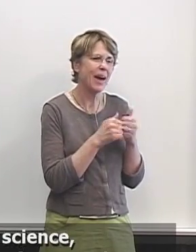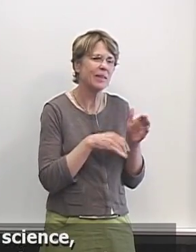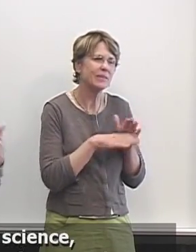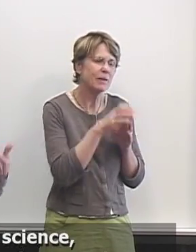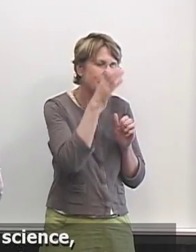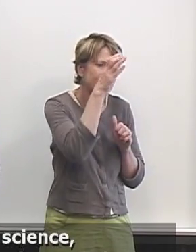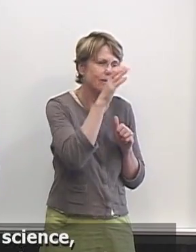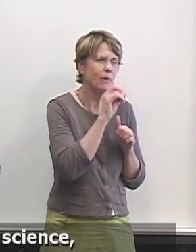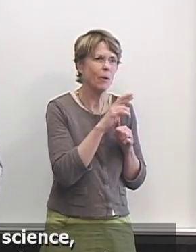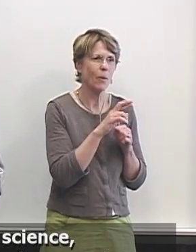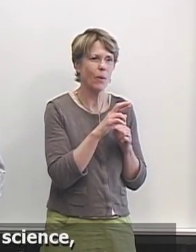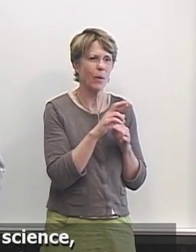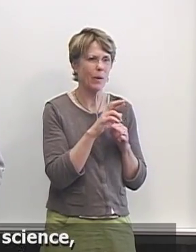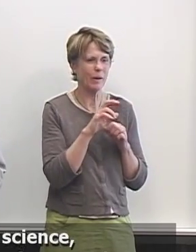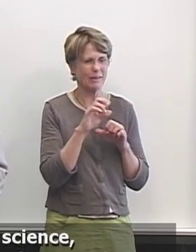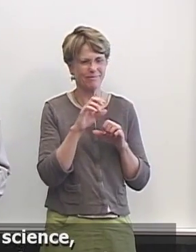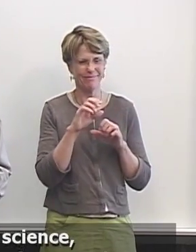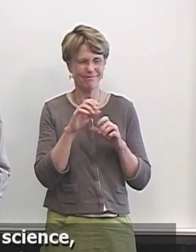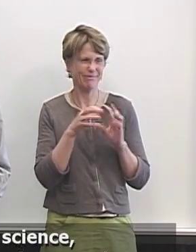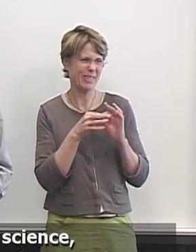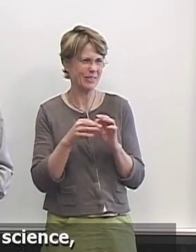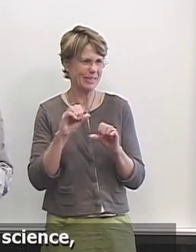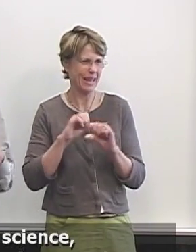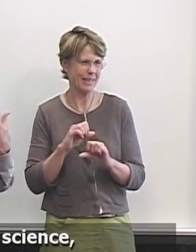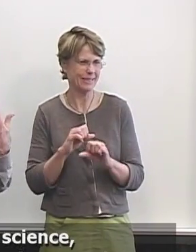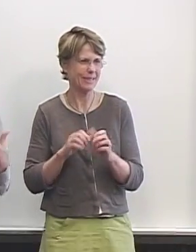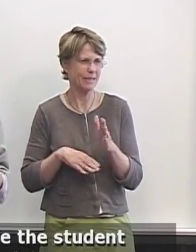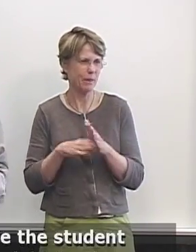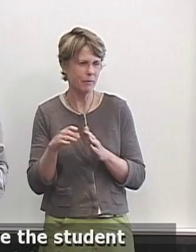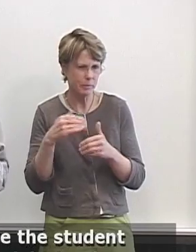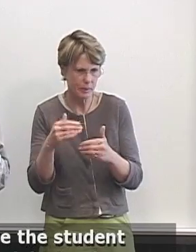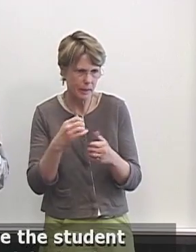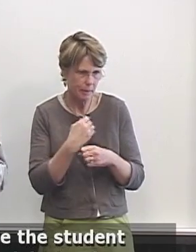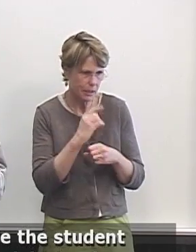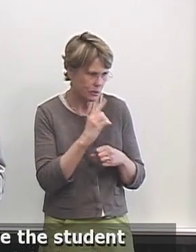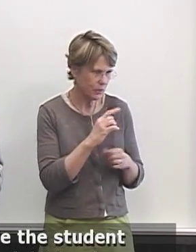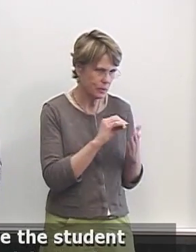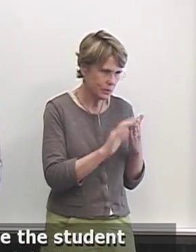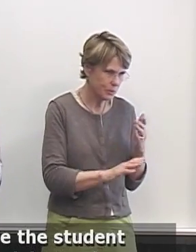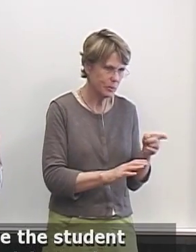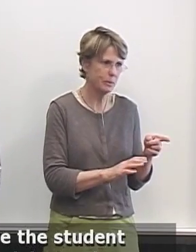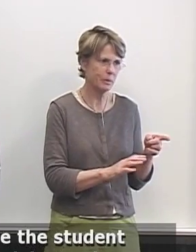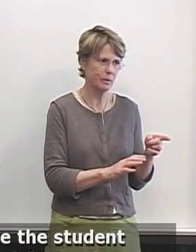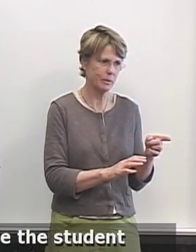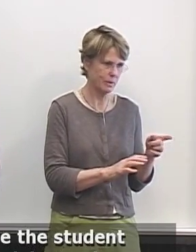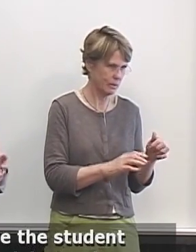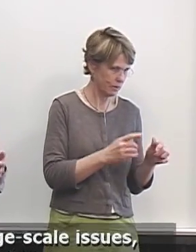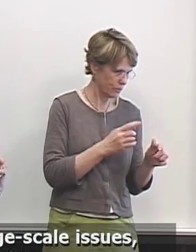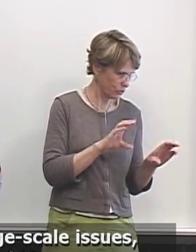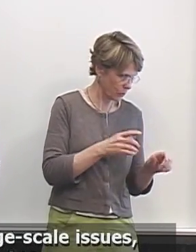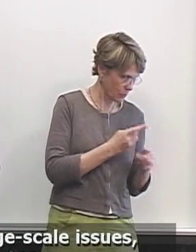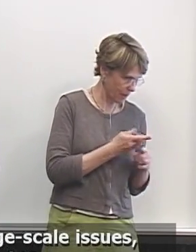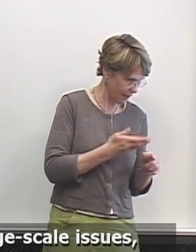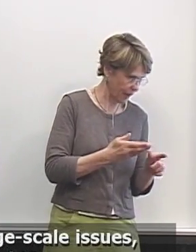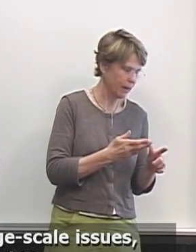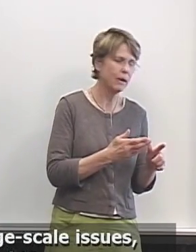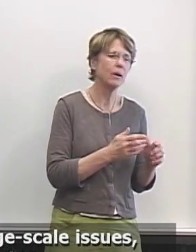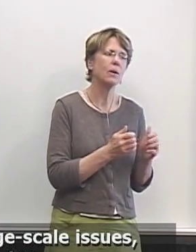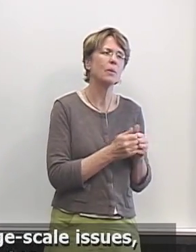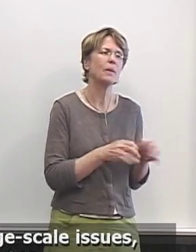or in science, the development of a procedure, making sure the student is on the right track with the large-scale